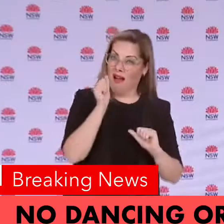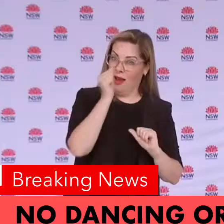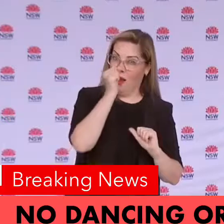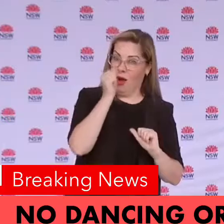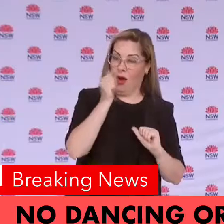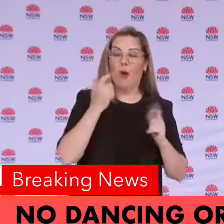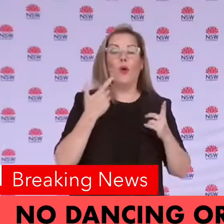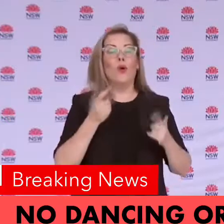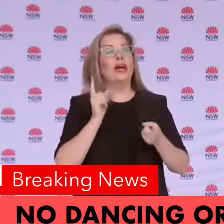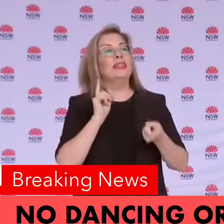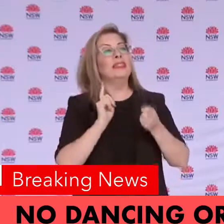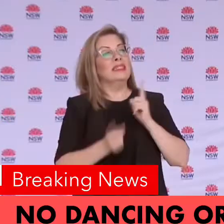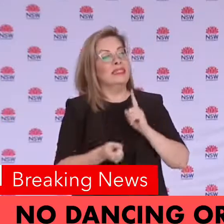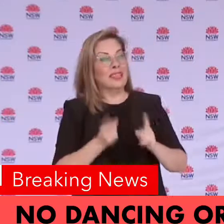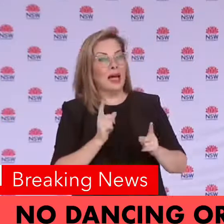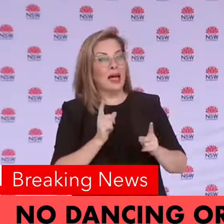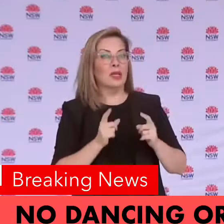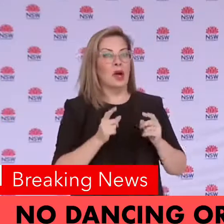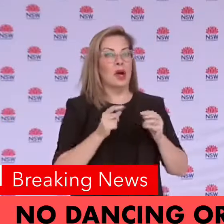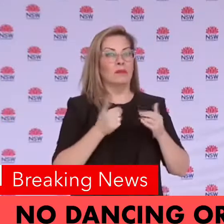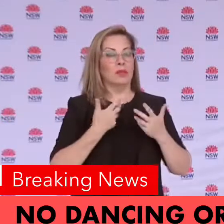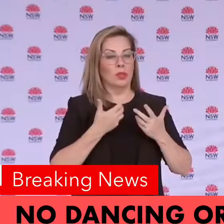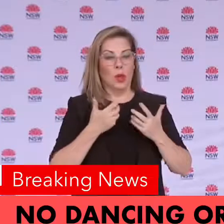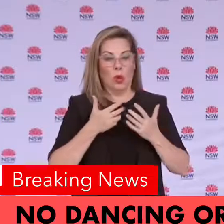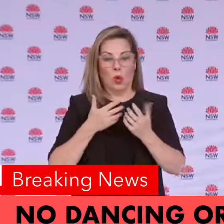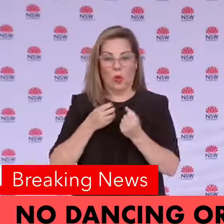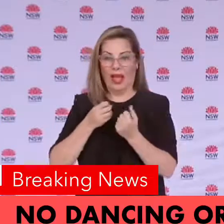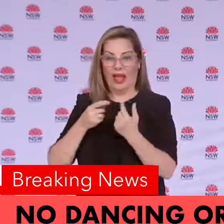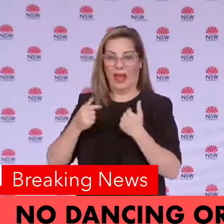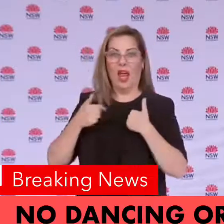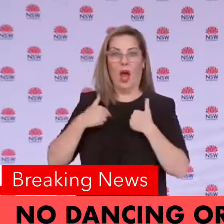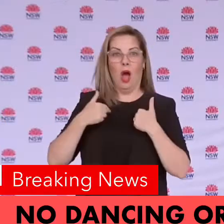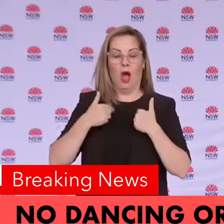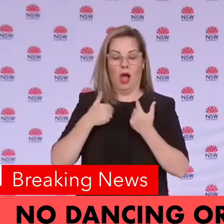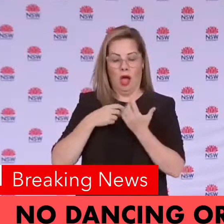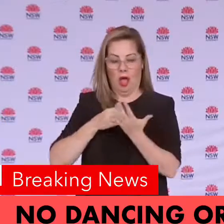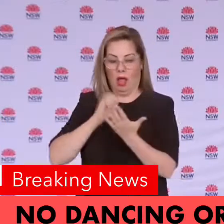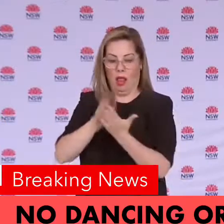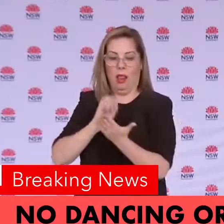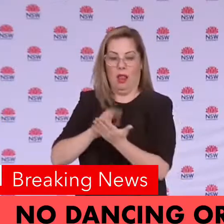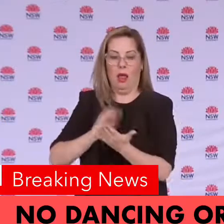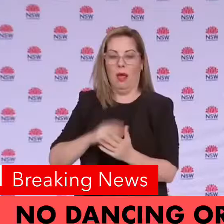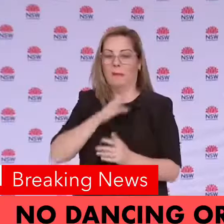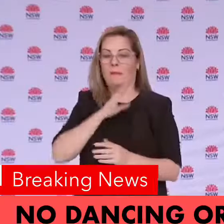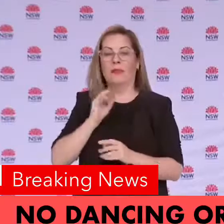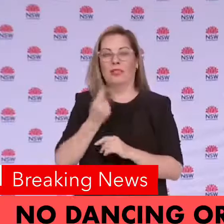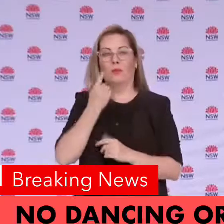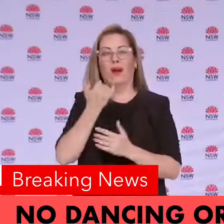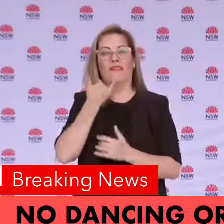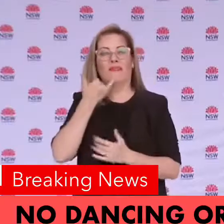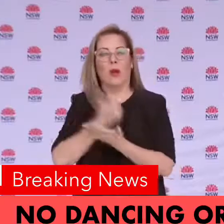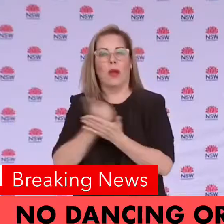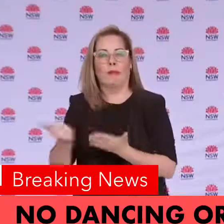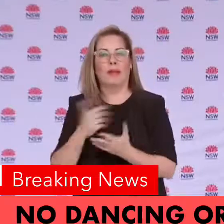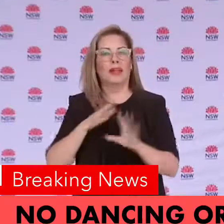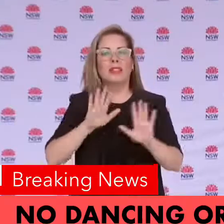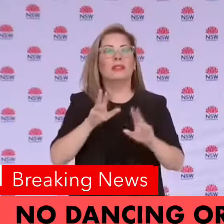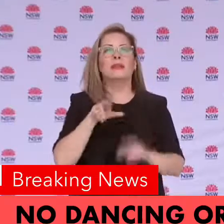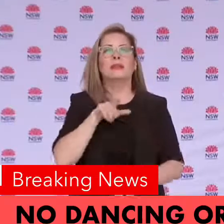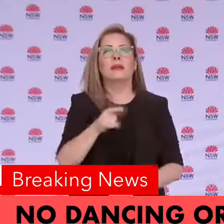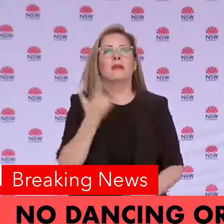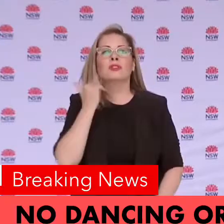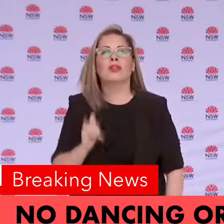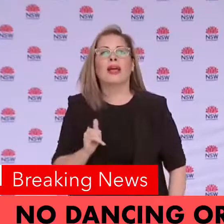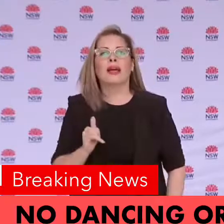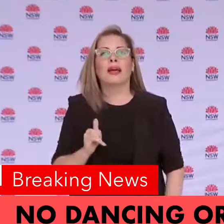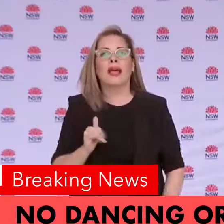that data into those apps if you're not concentrating and you miss a digit. Please just check again,